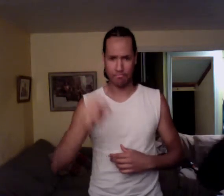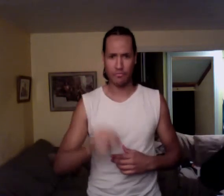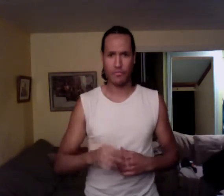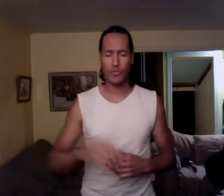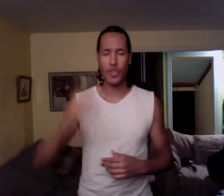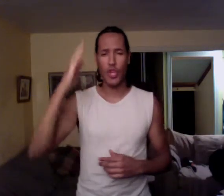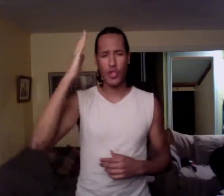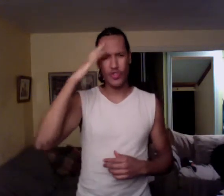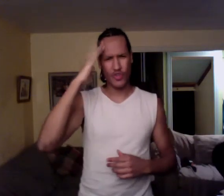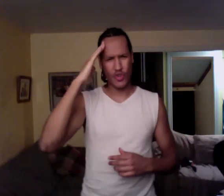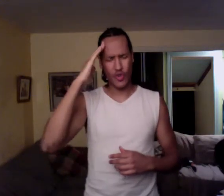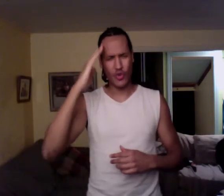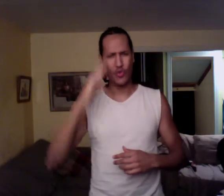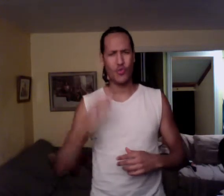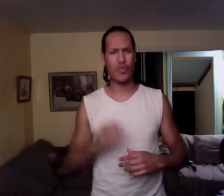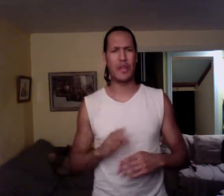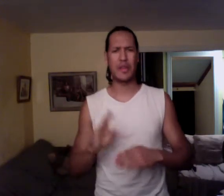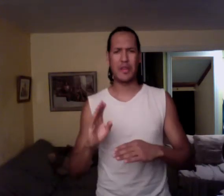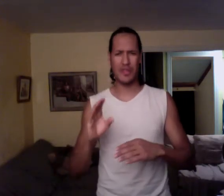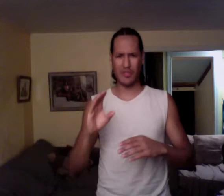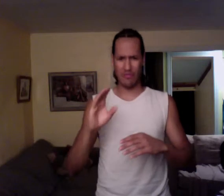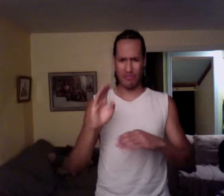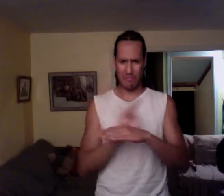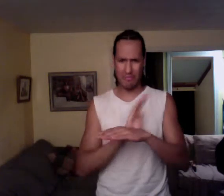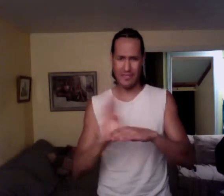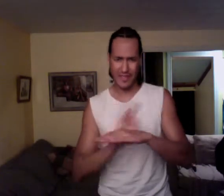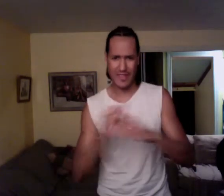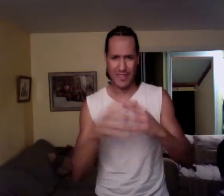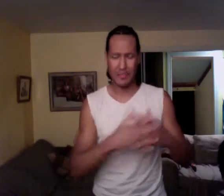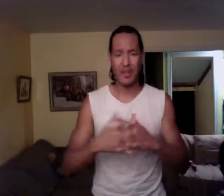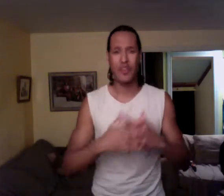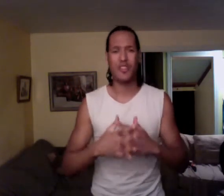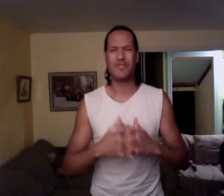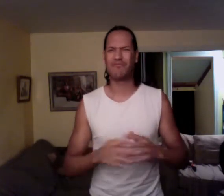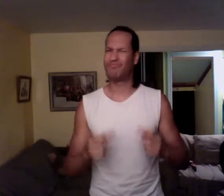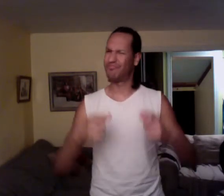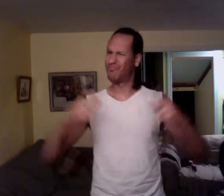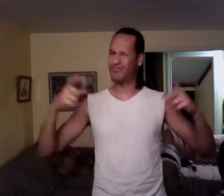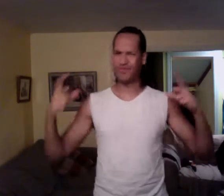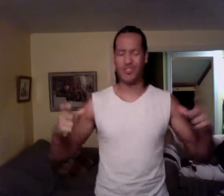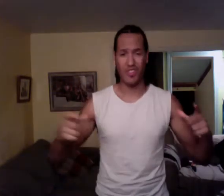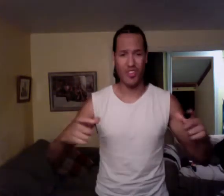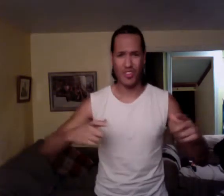today, probably the largest single expense that any business has is its